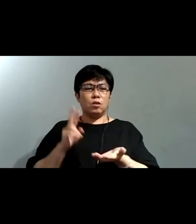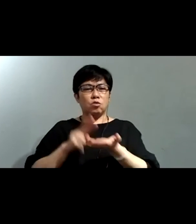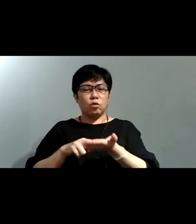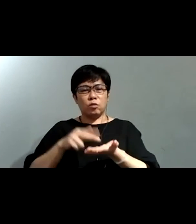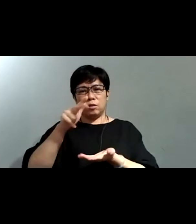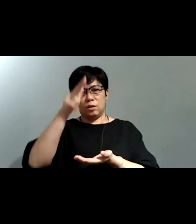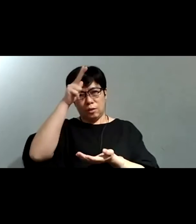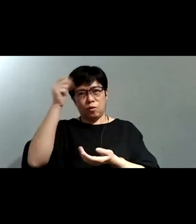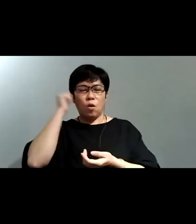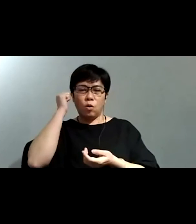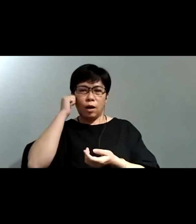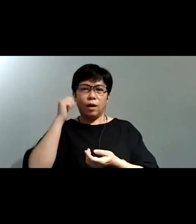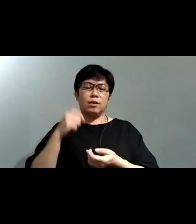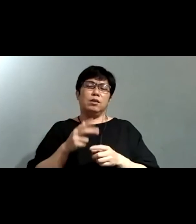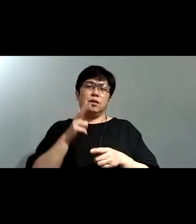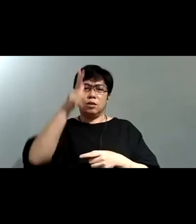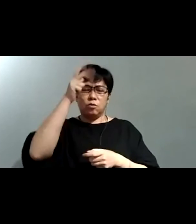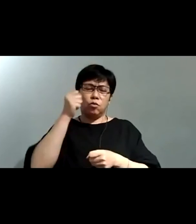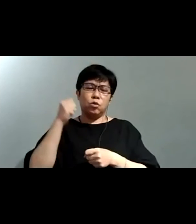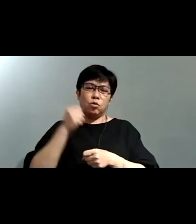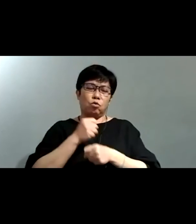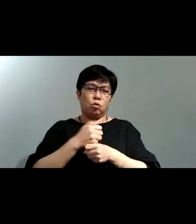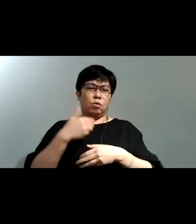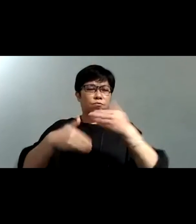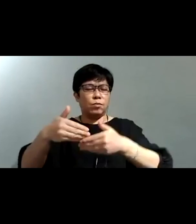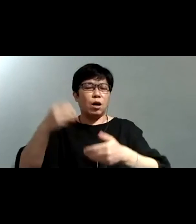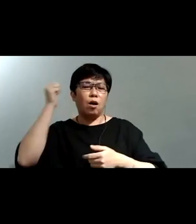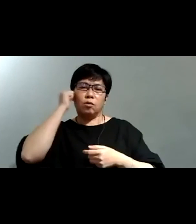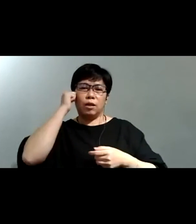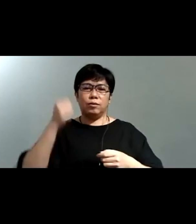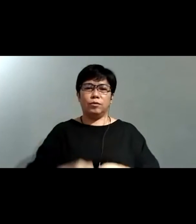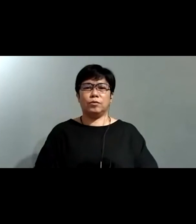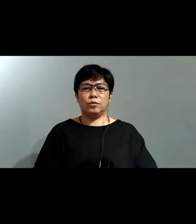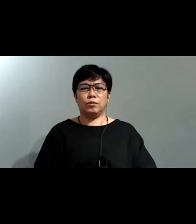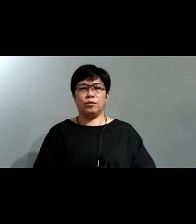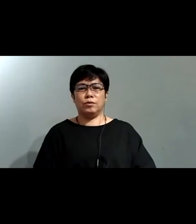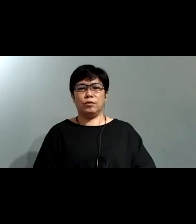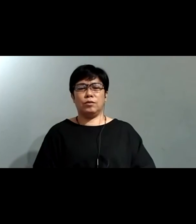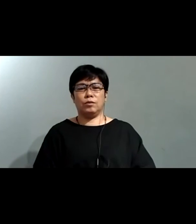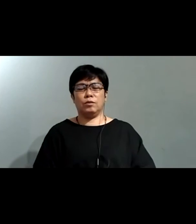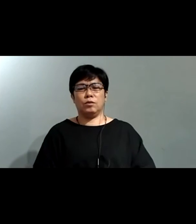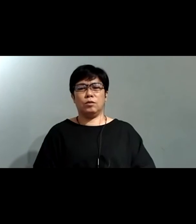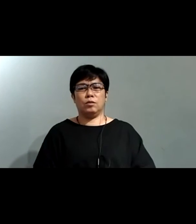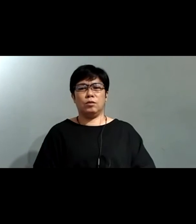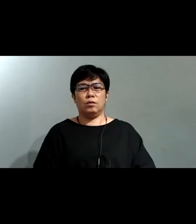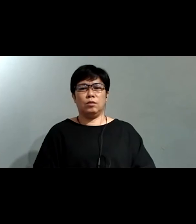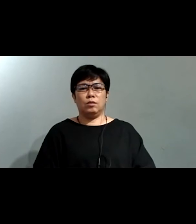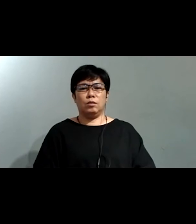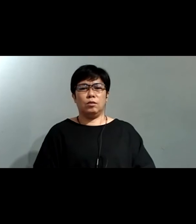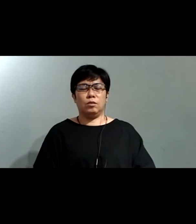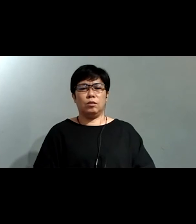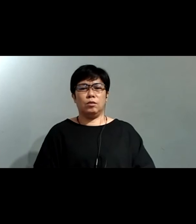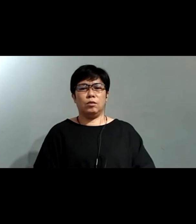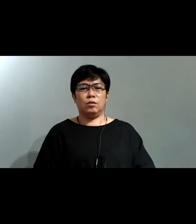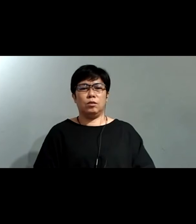society. And on the other hand, if we look into the data we collected in